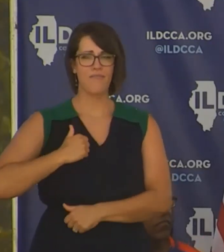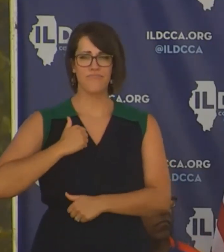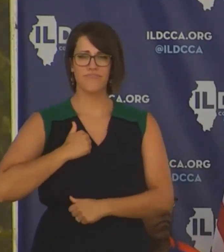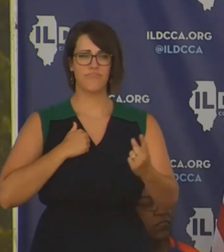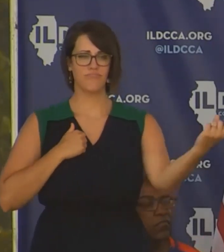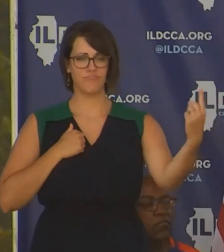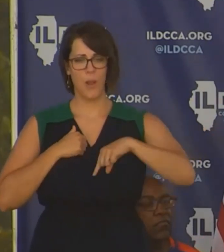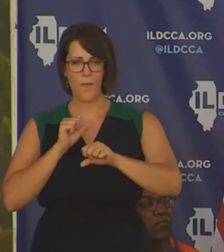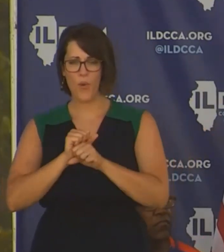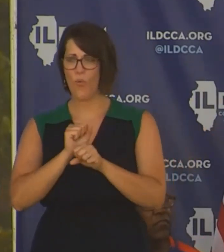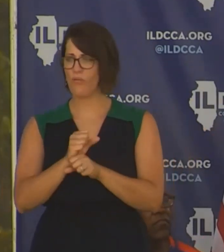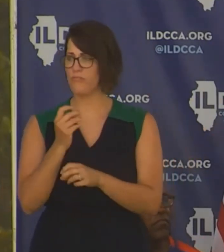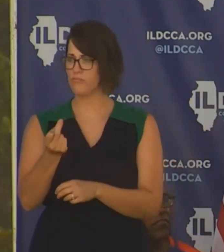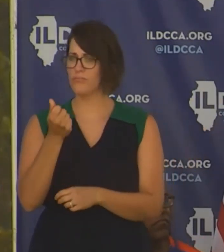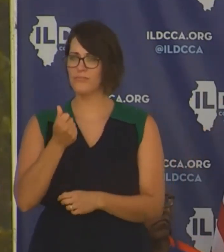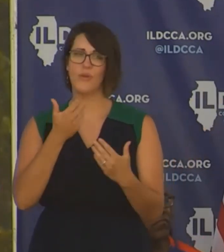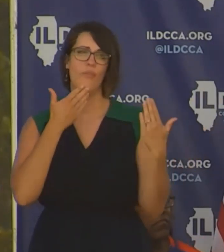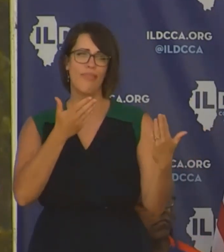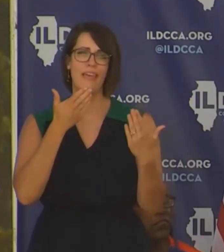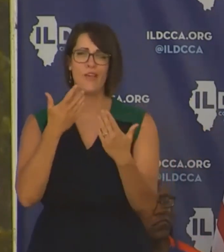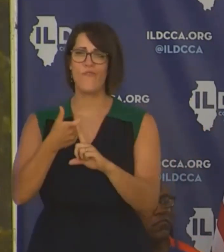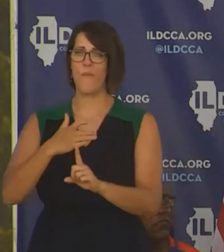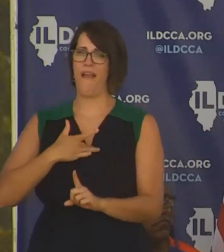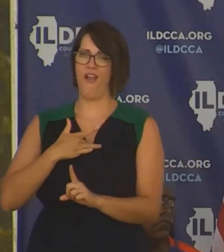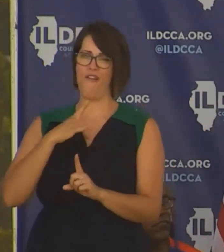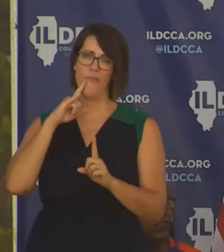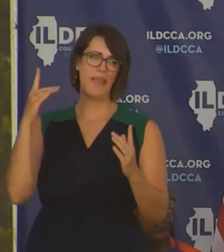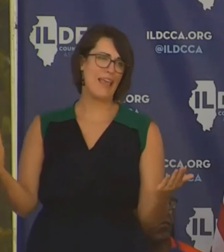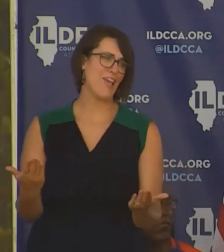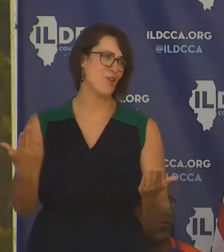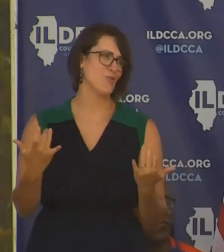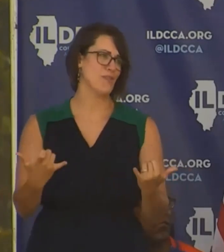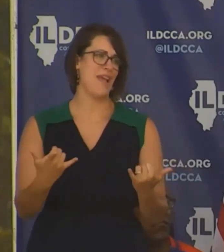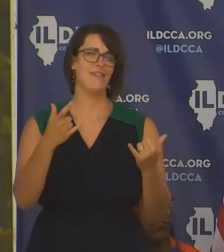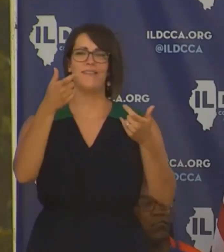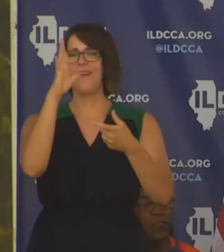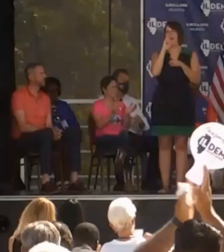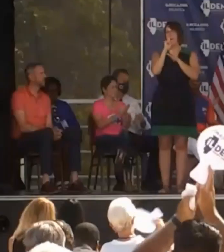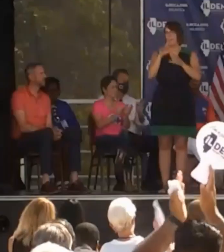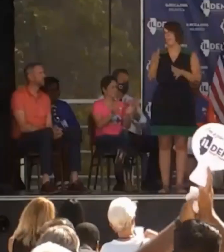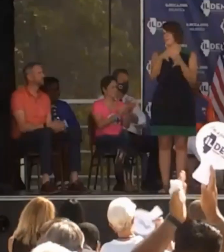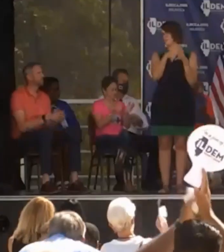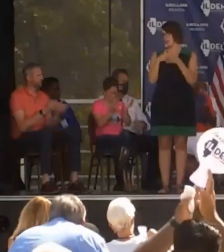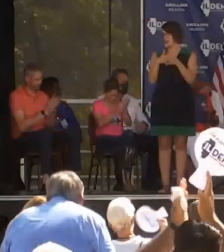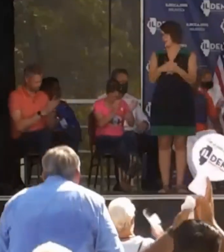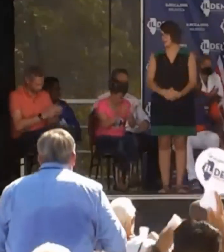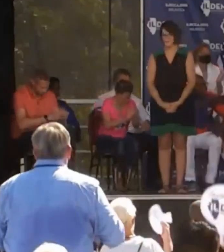veteran to work. And thank you from my heart for being here today. God bless America.